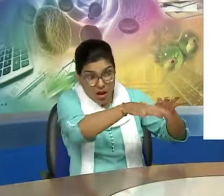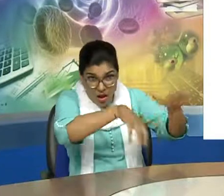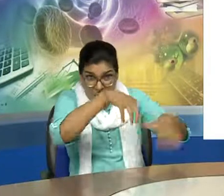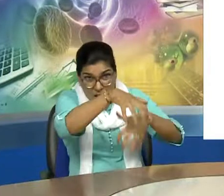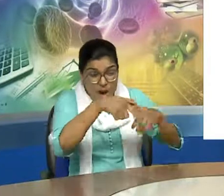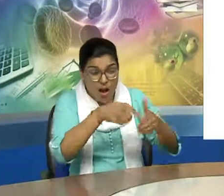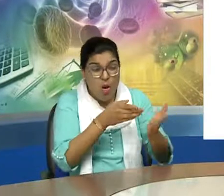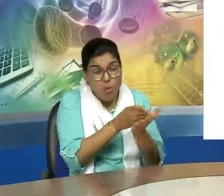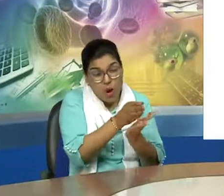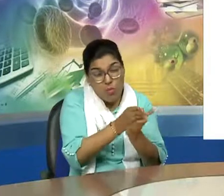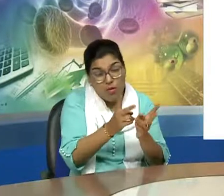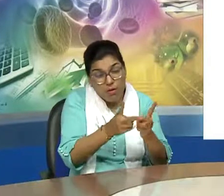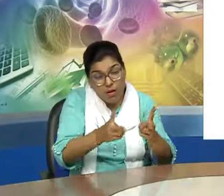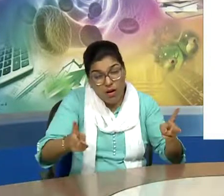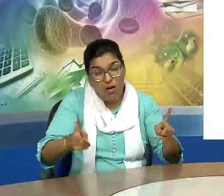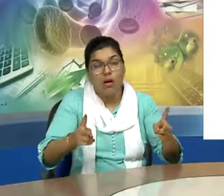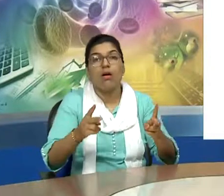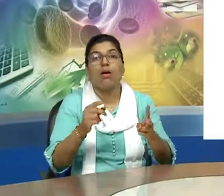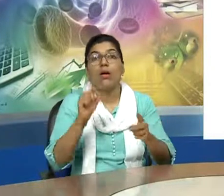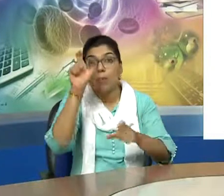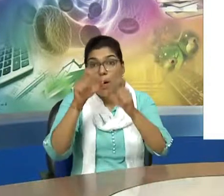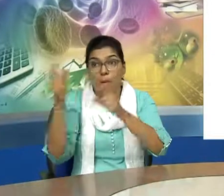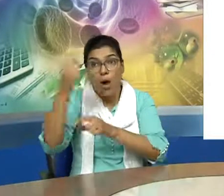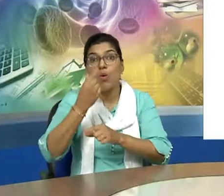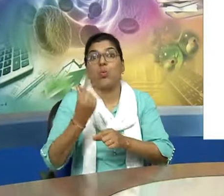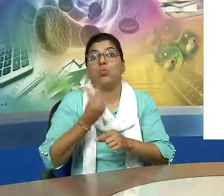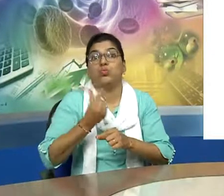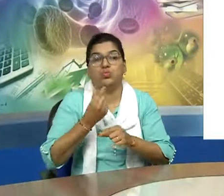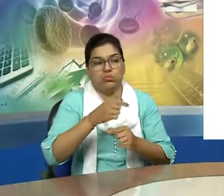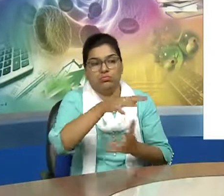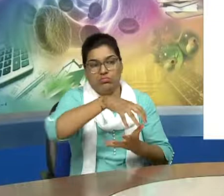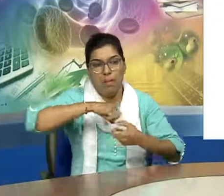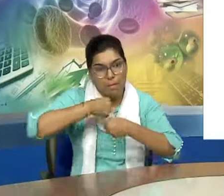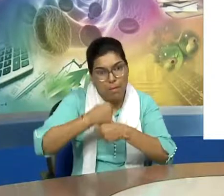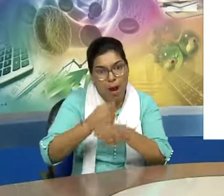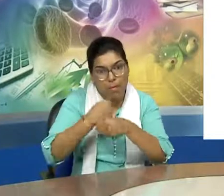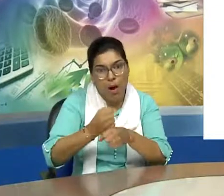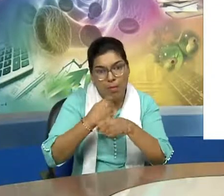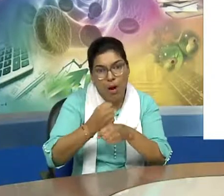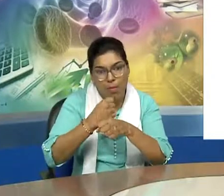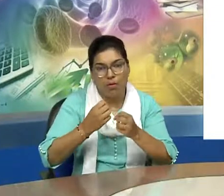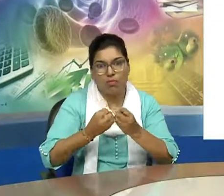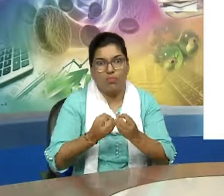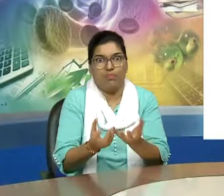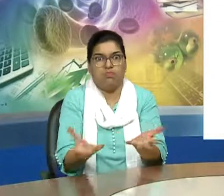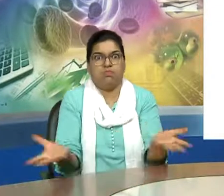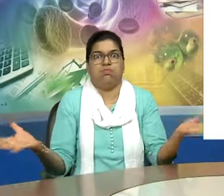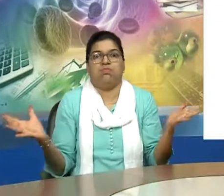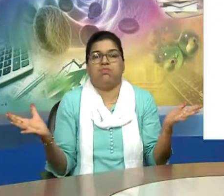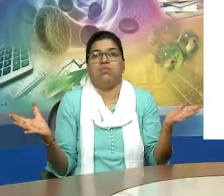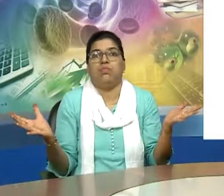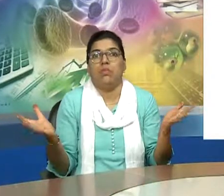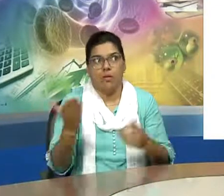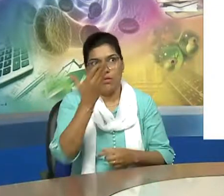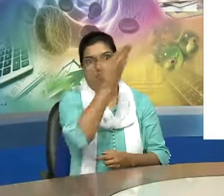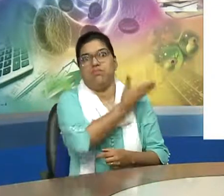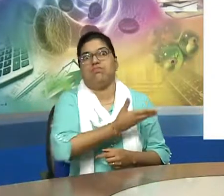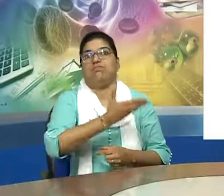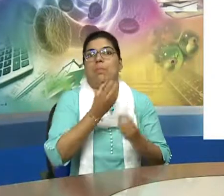these machines, we use metals. And we get all these metals from where? We